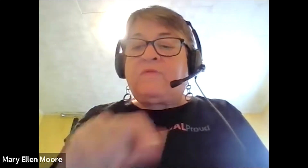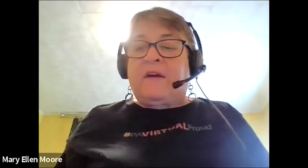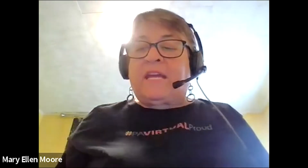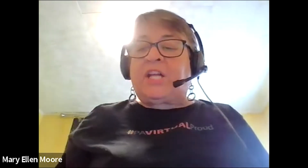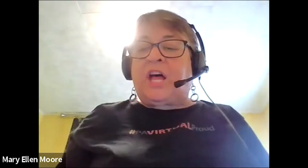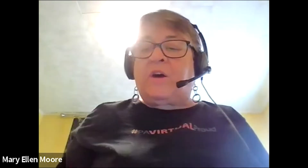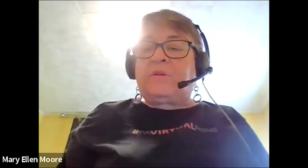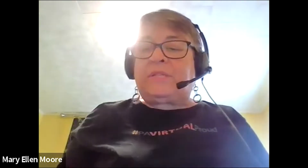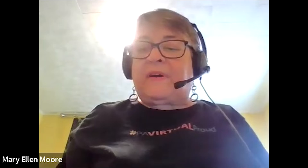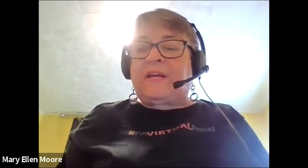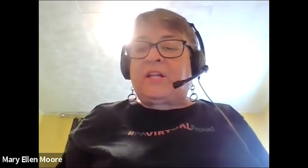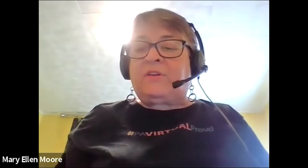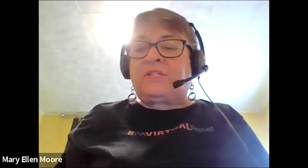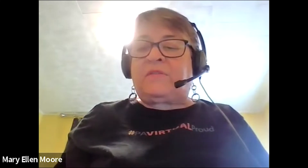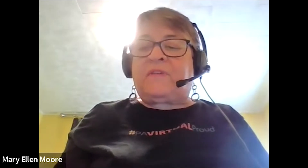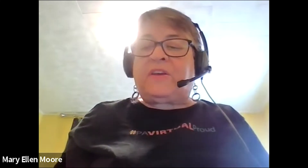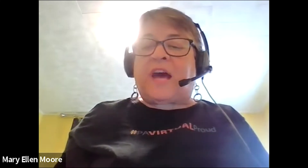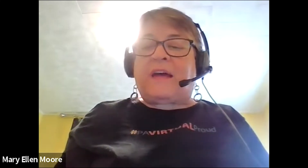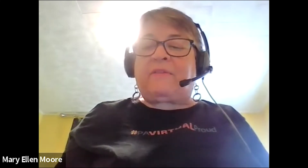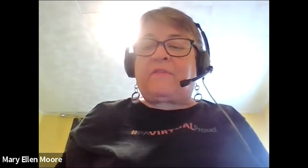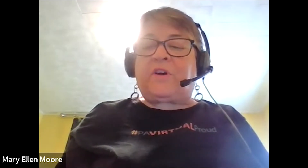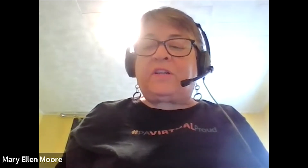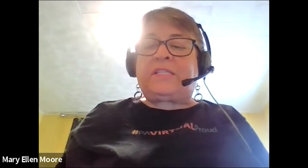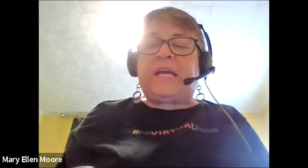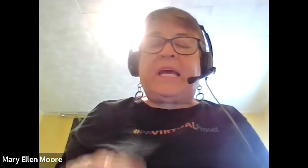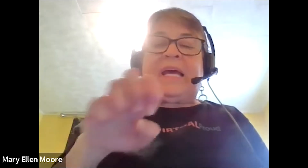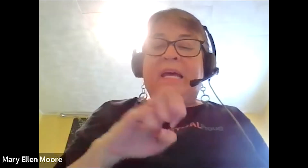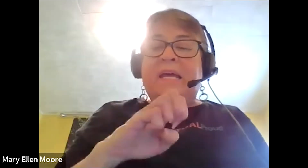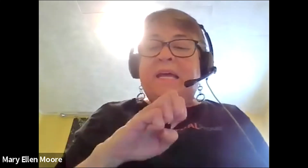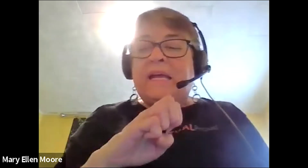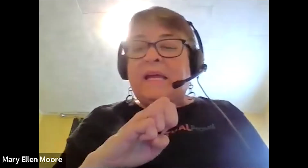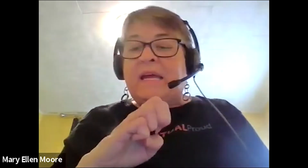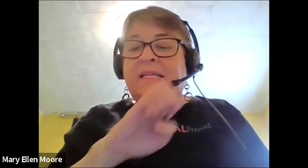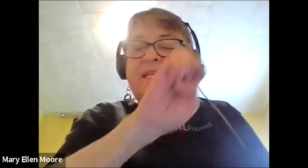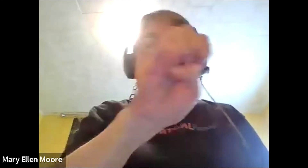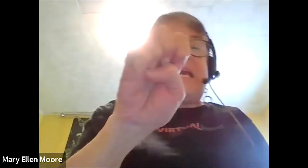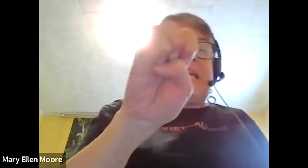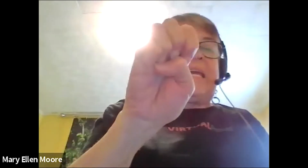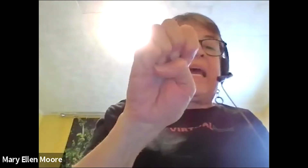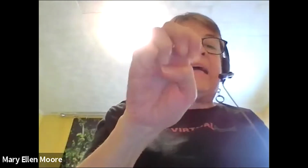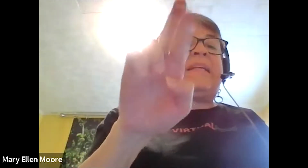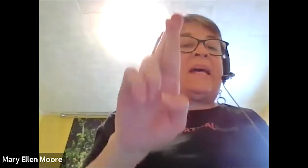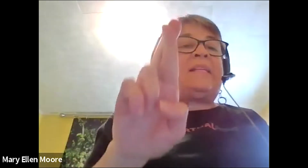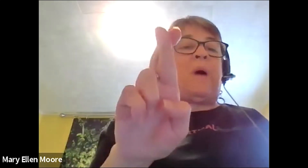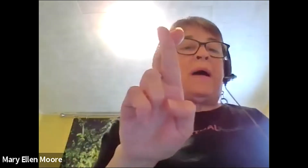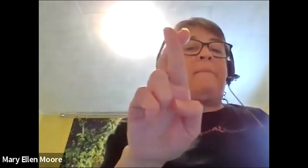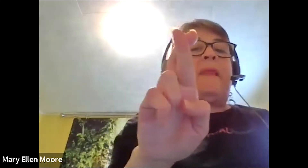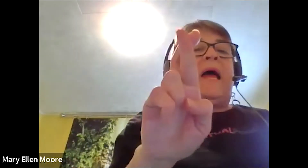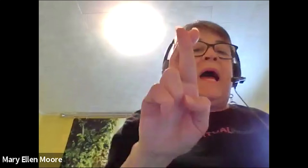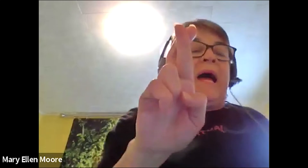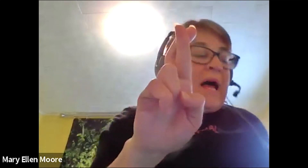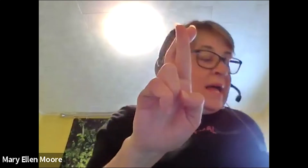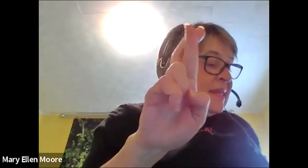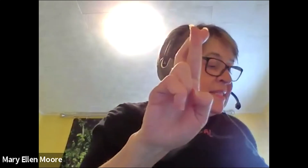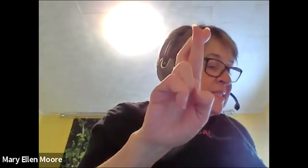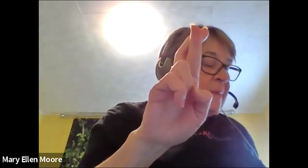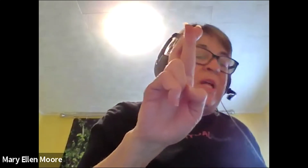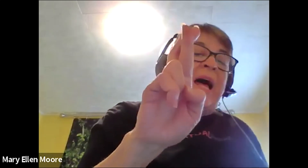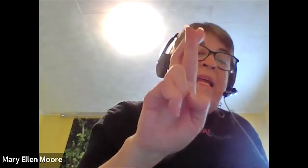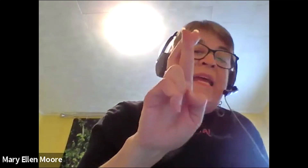Very close, Sophia. You got the first. It's an E. And guess what? I'm glad he